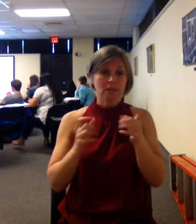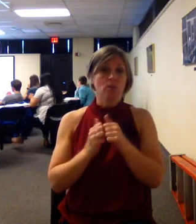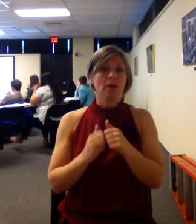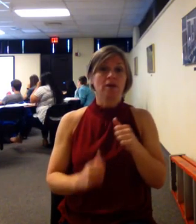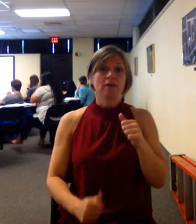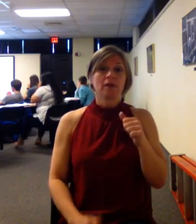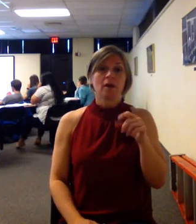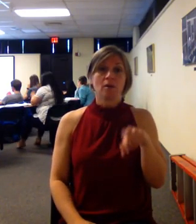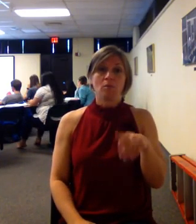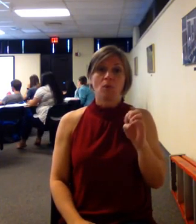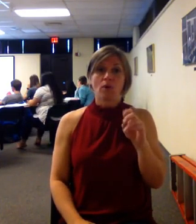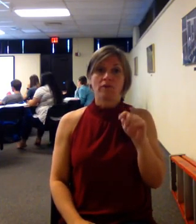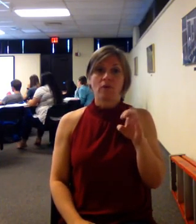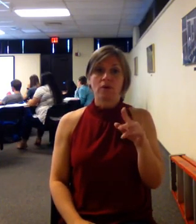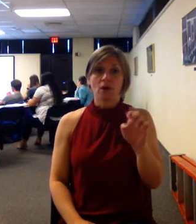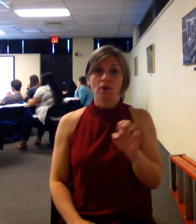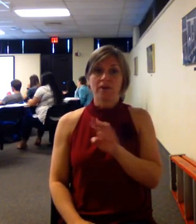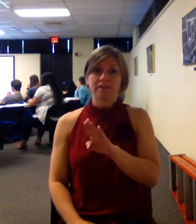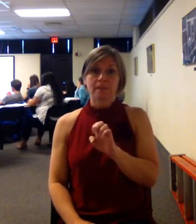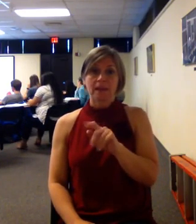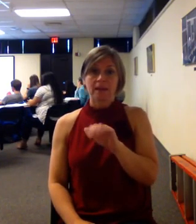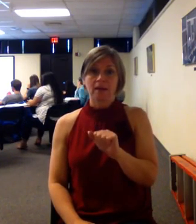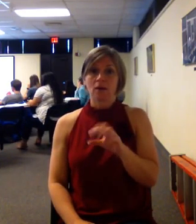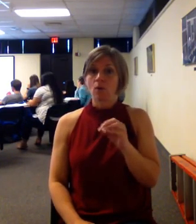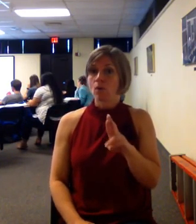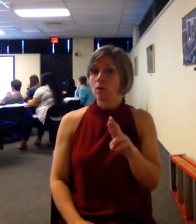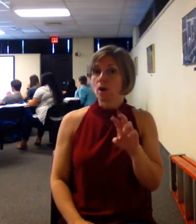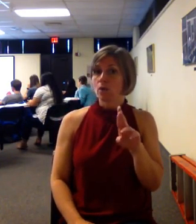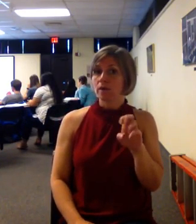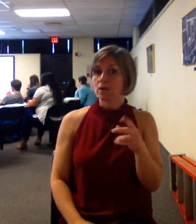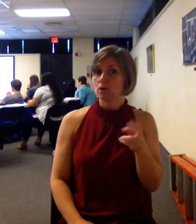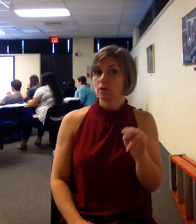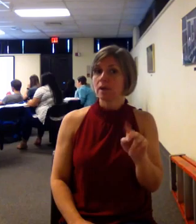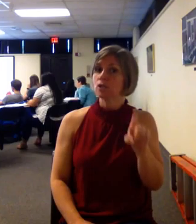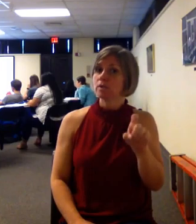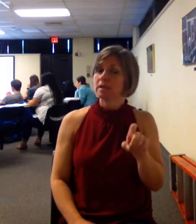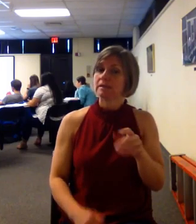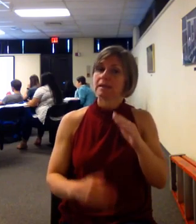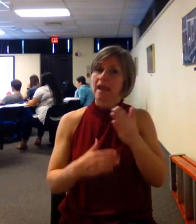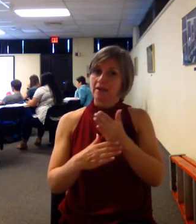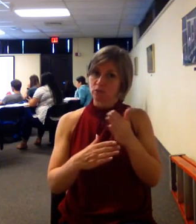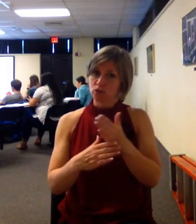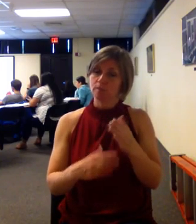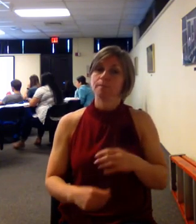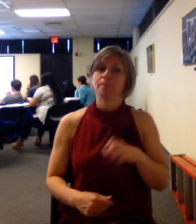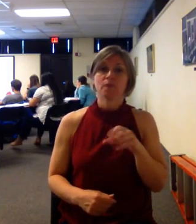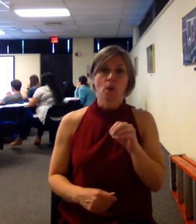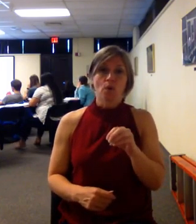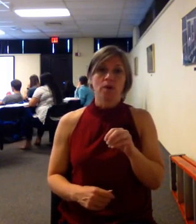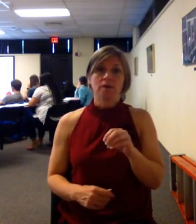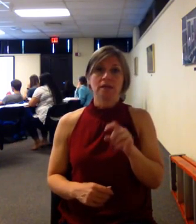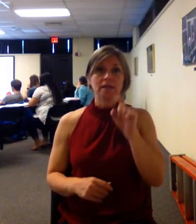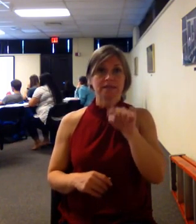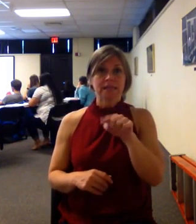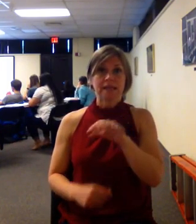a return, you have to get a weighted average. So what they're saying is that your portfolio, 95% of